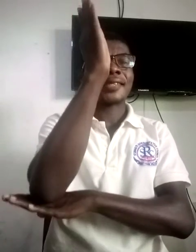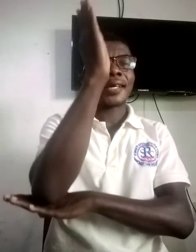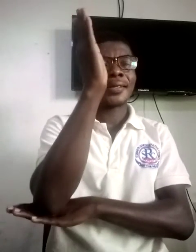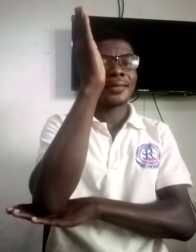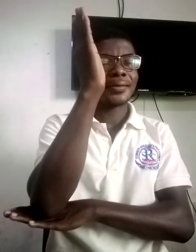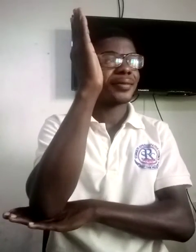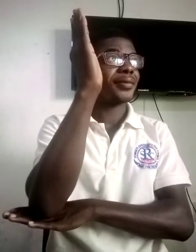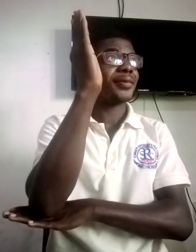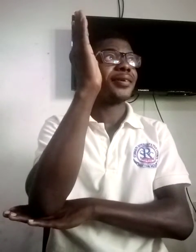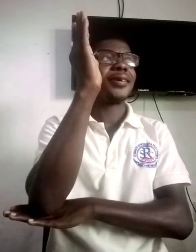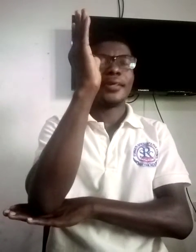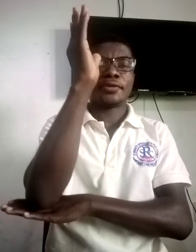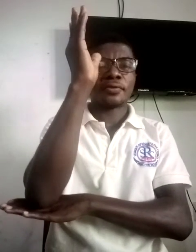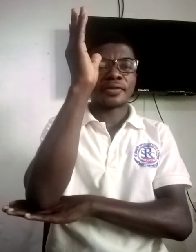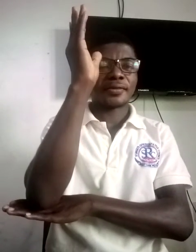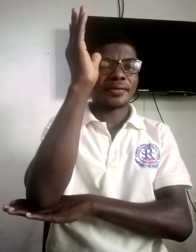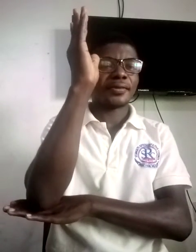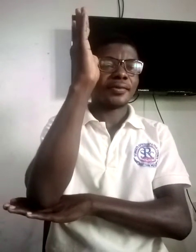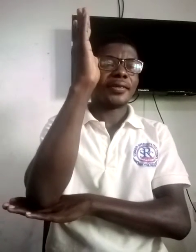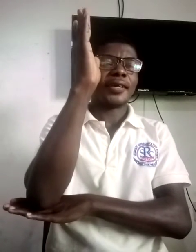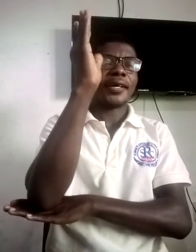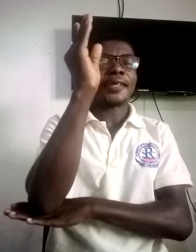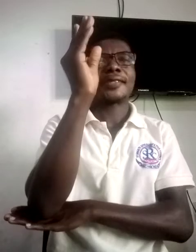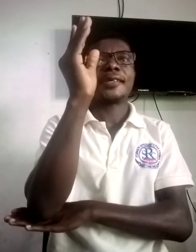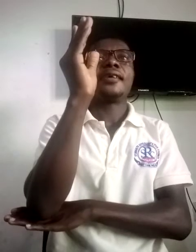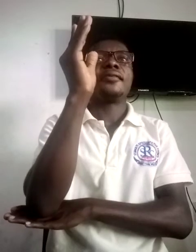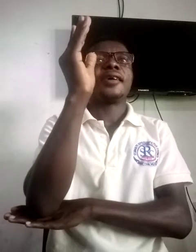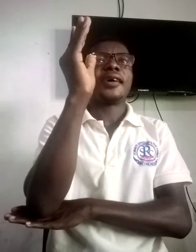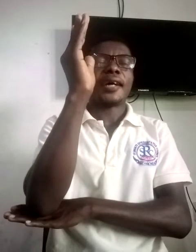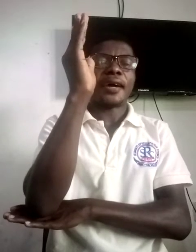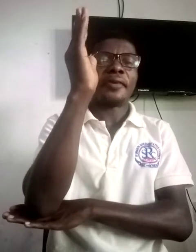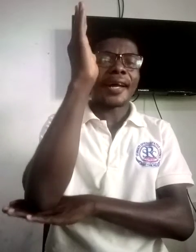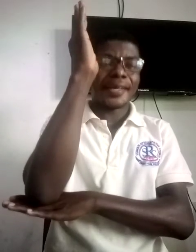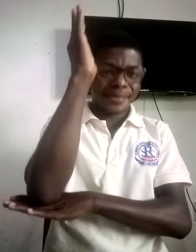sun is what? Has arise.